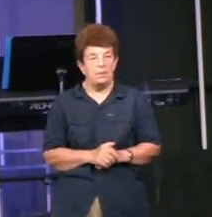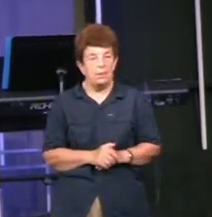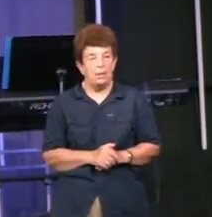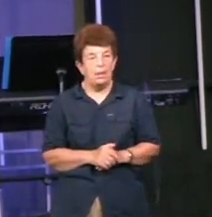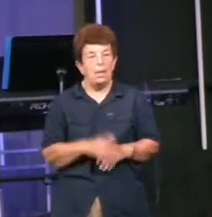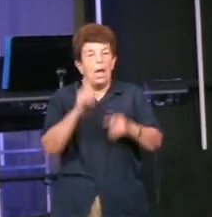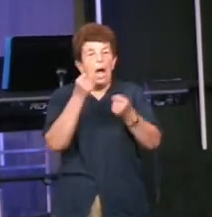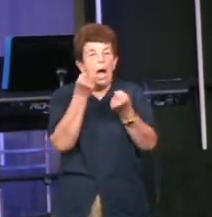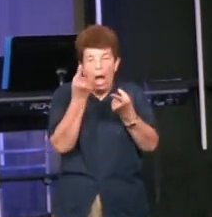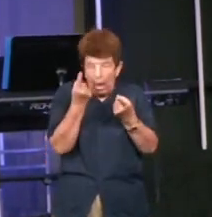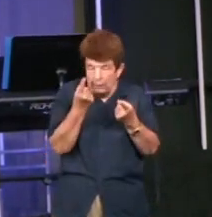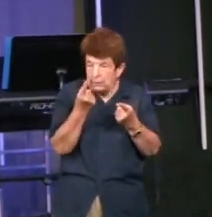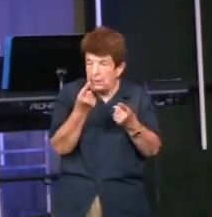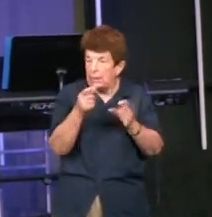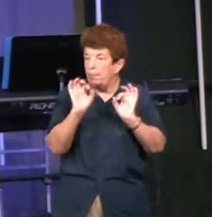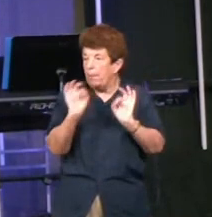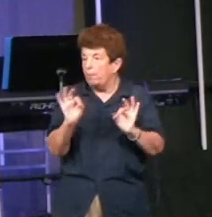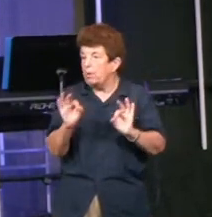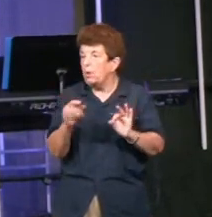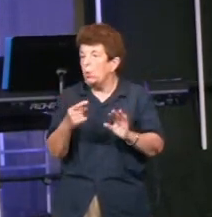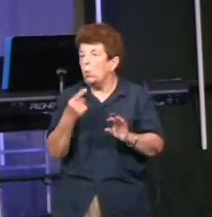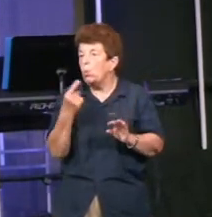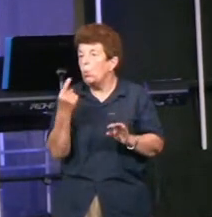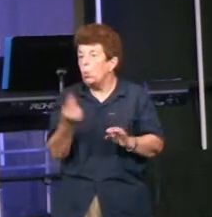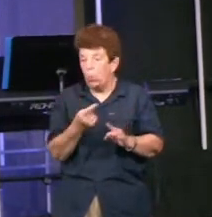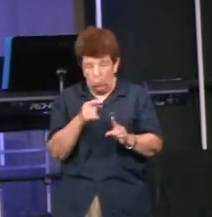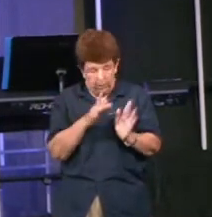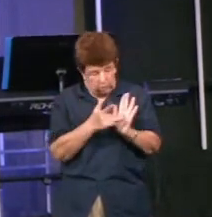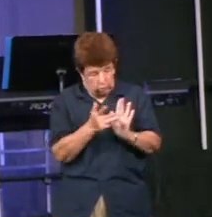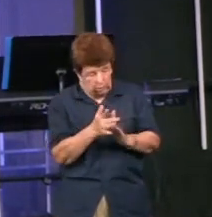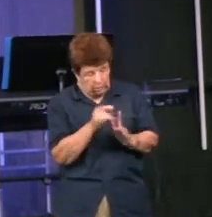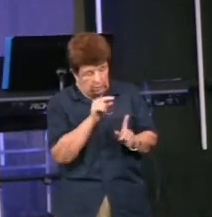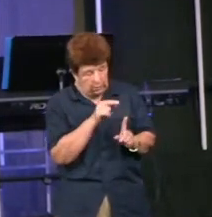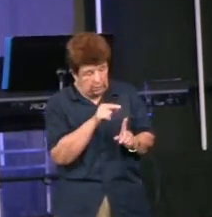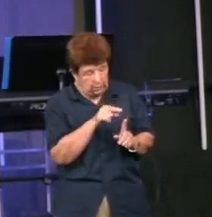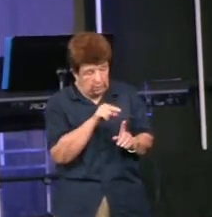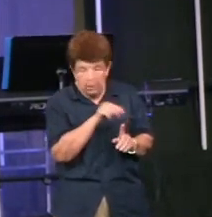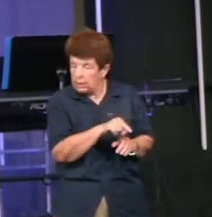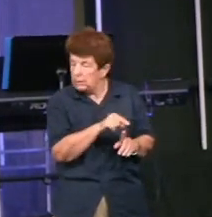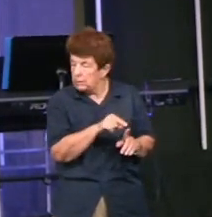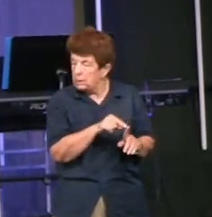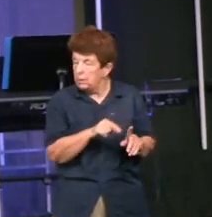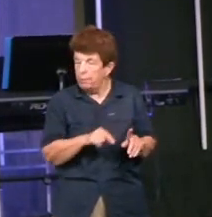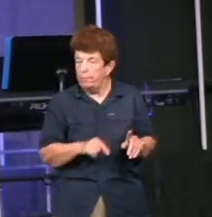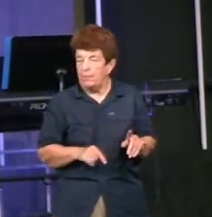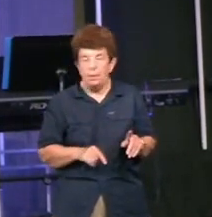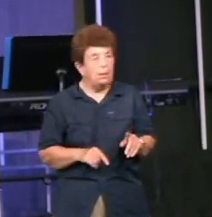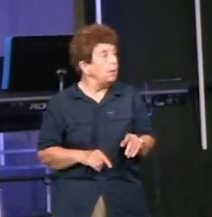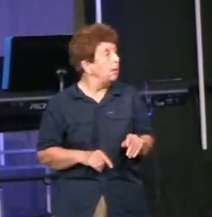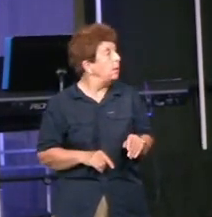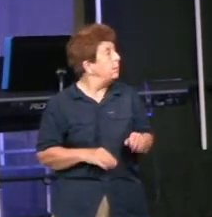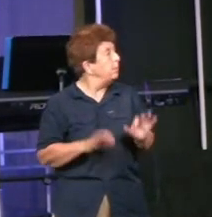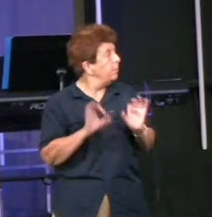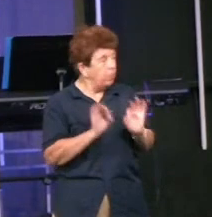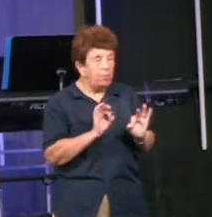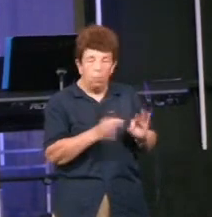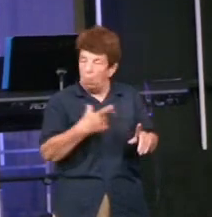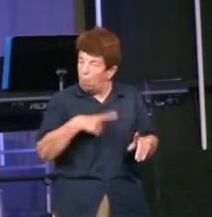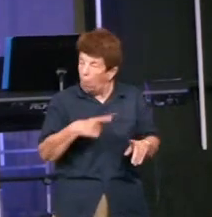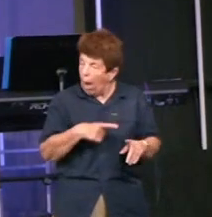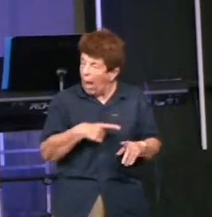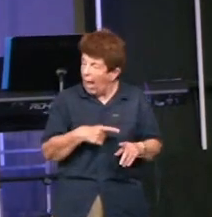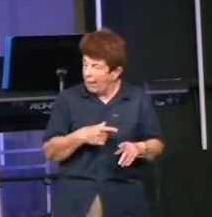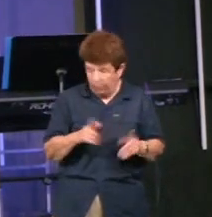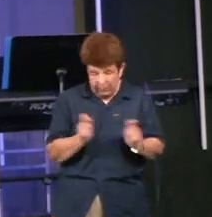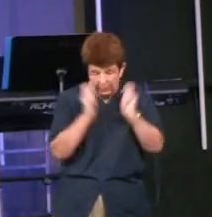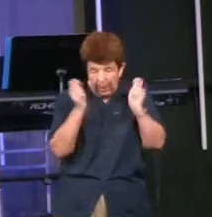an understanding of exactly who this Jesus person is. Exactly why it is that